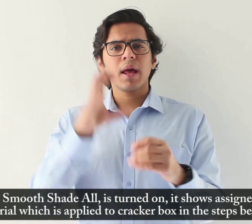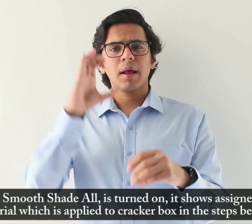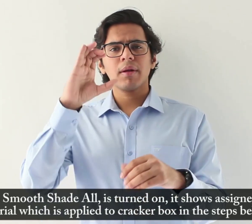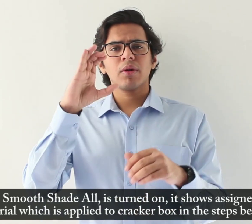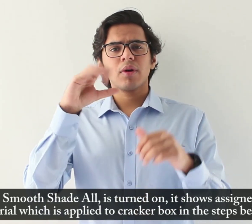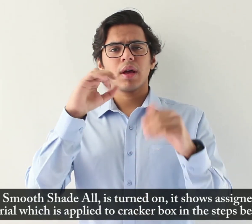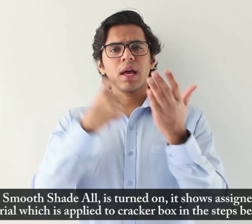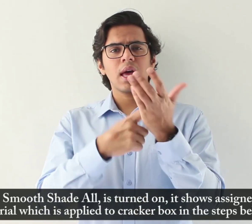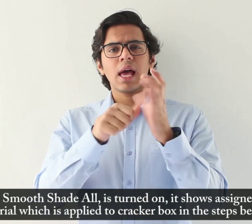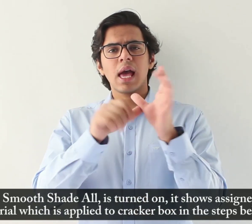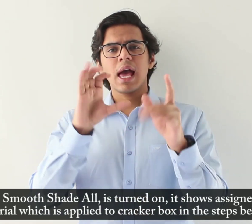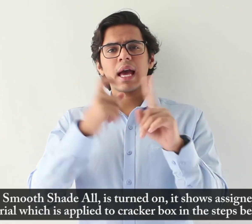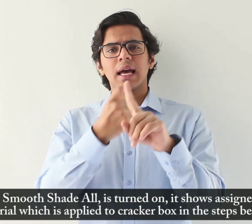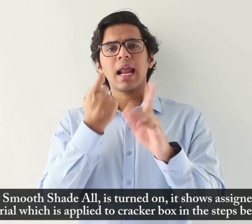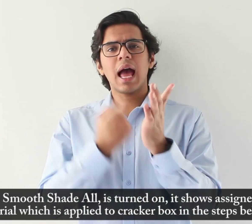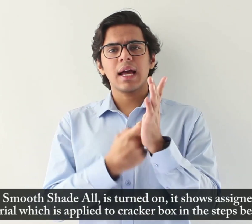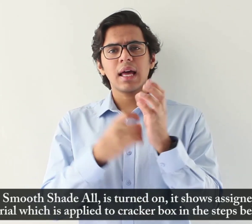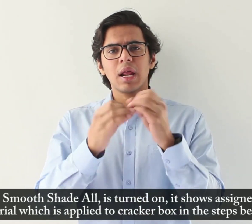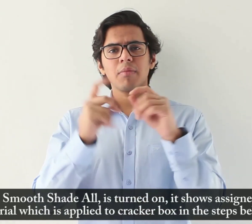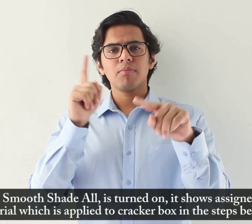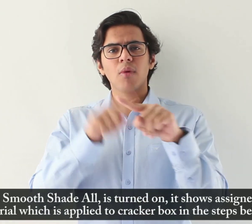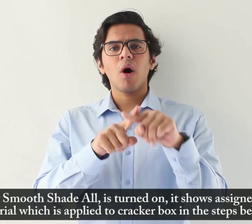to cracker box in the steps below.